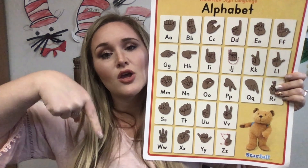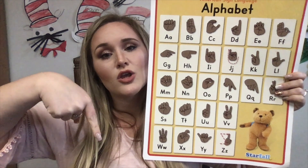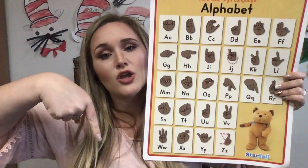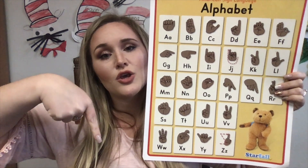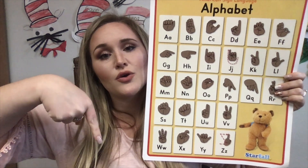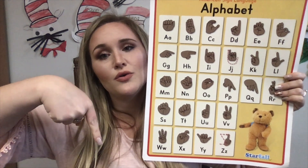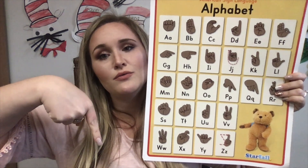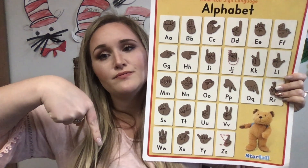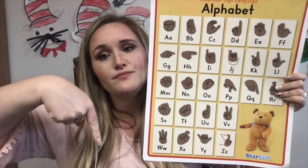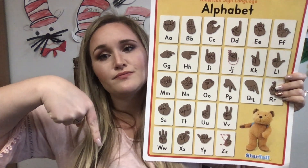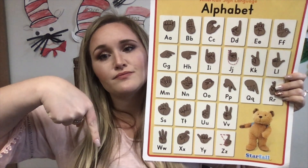Q,